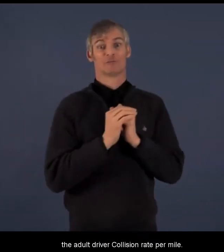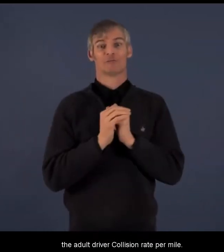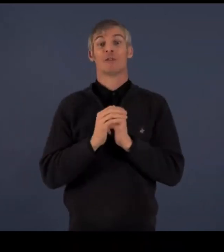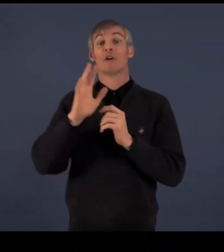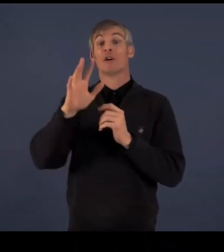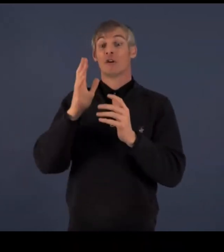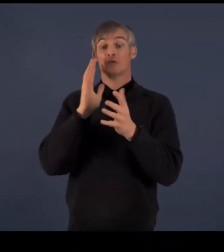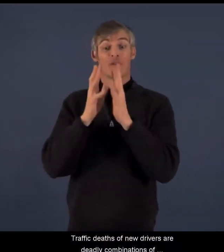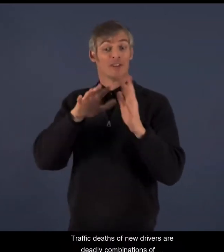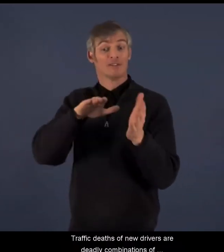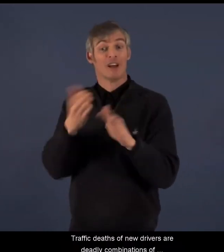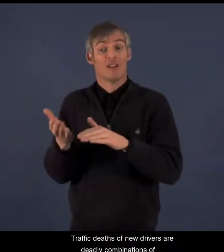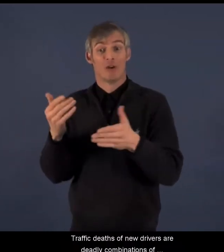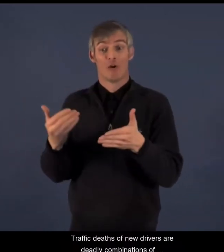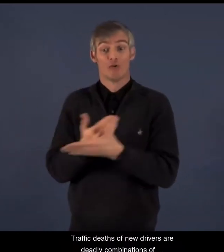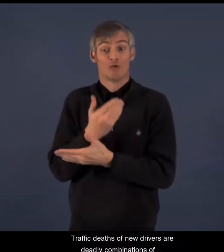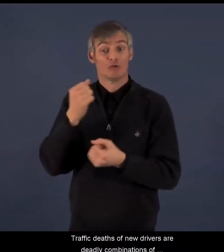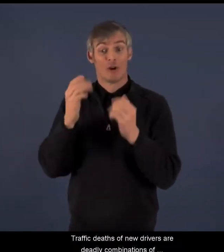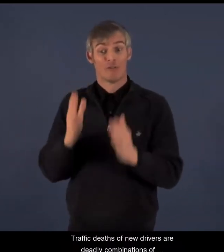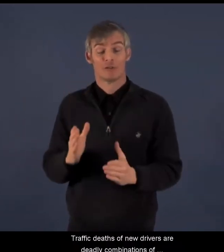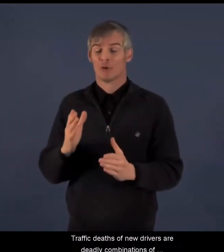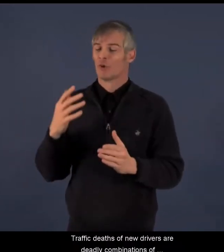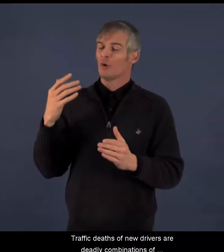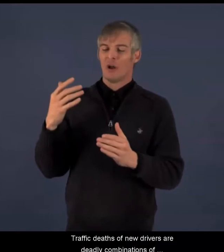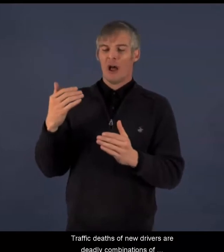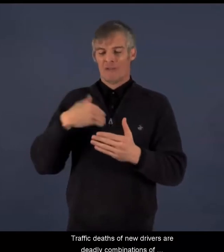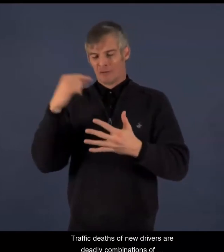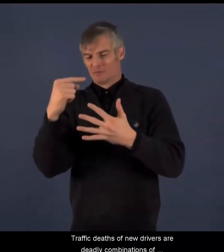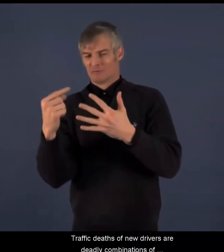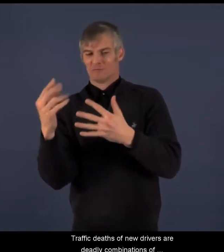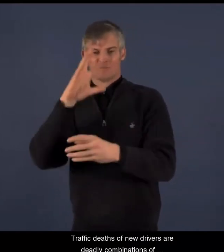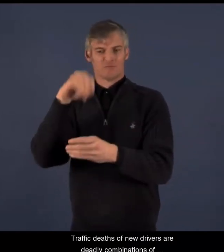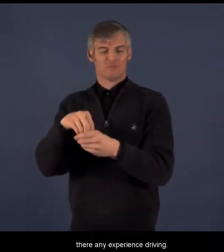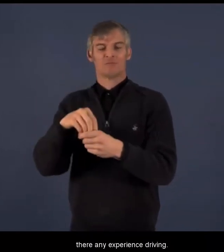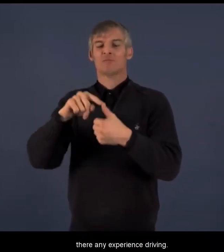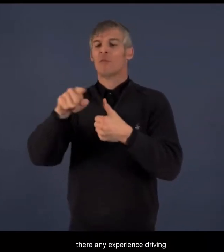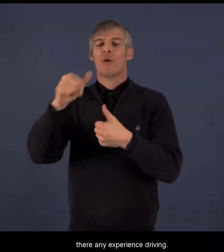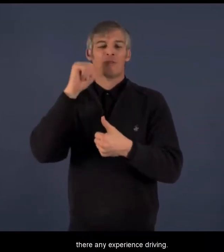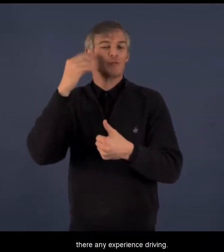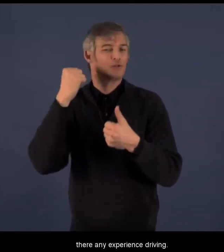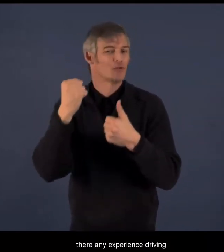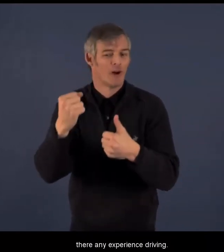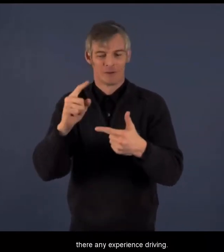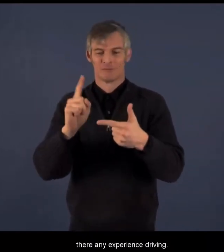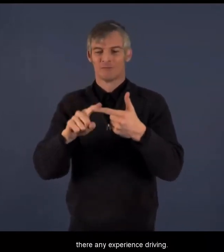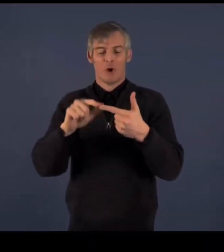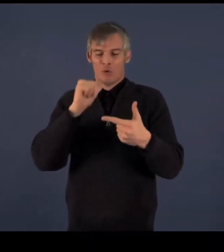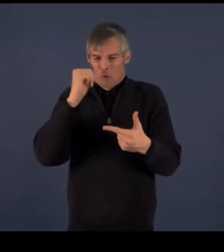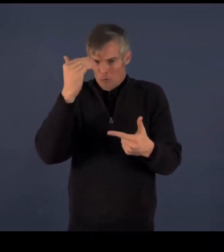mile. Traffic deaths of new drivers are deadly combinations of their inexperienced driving, lack